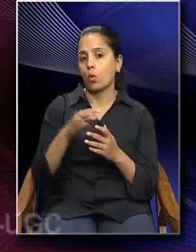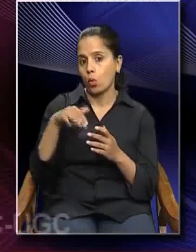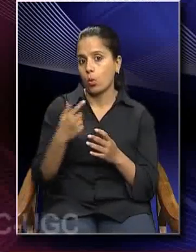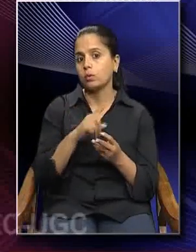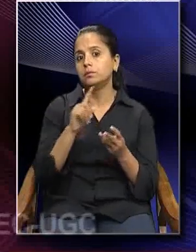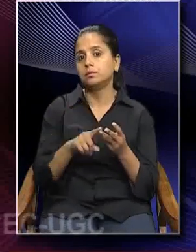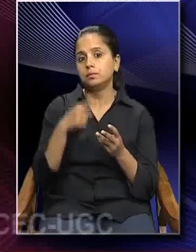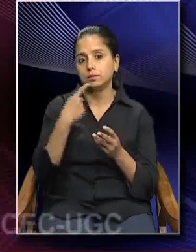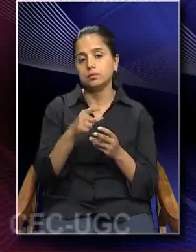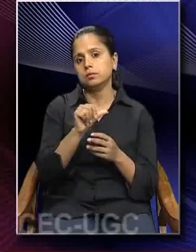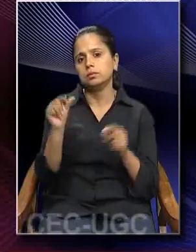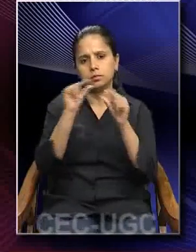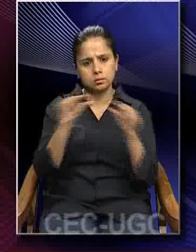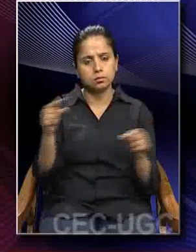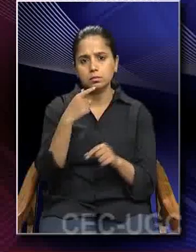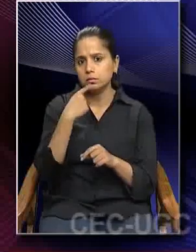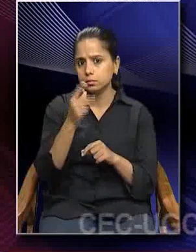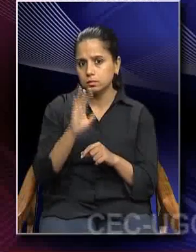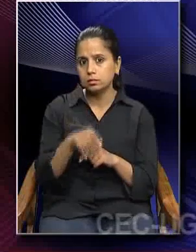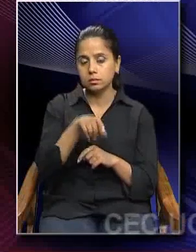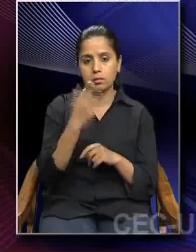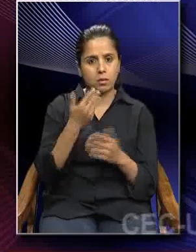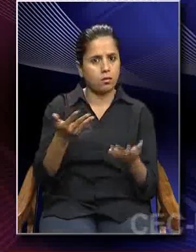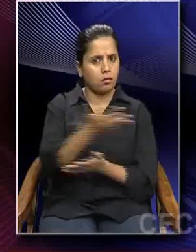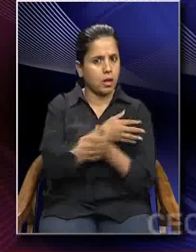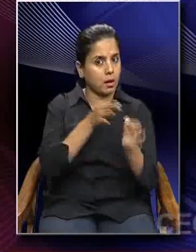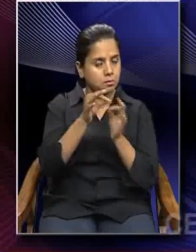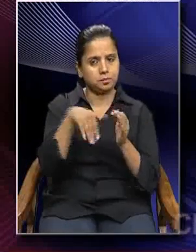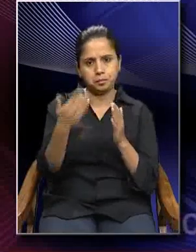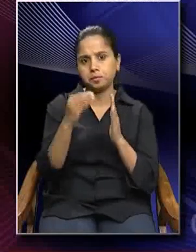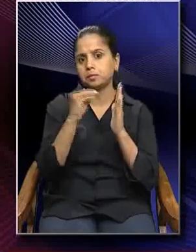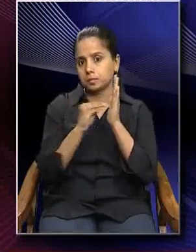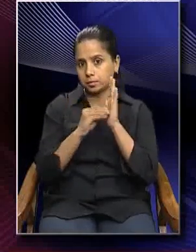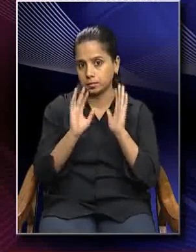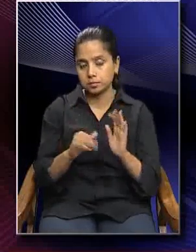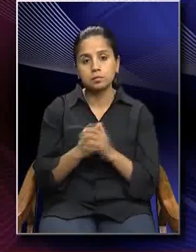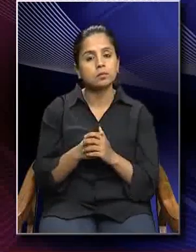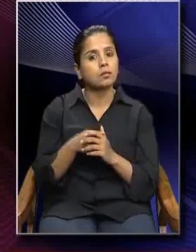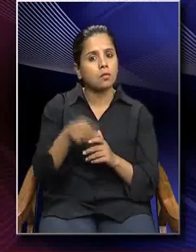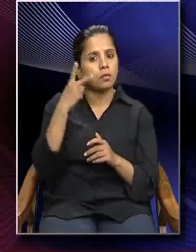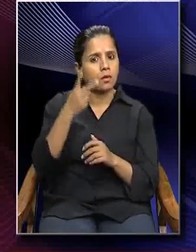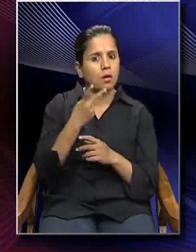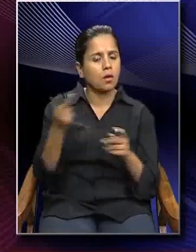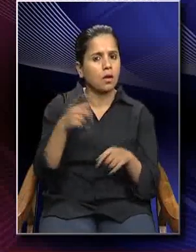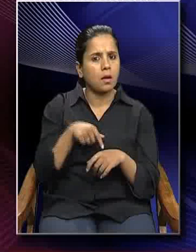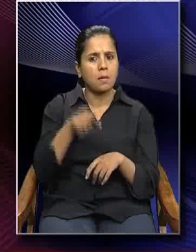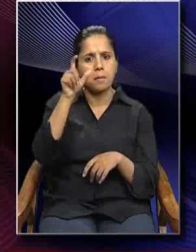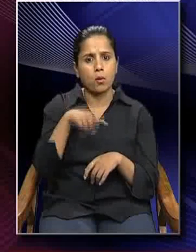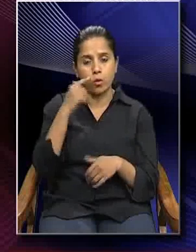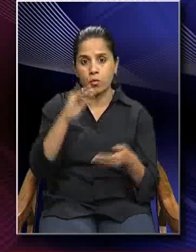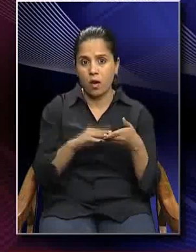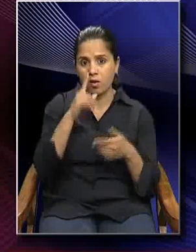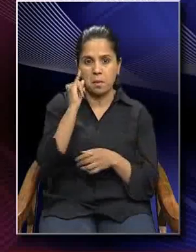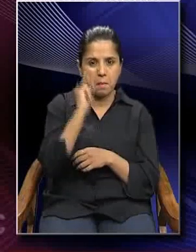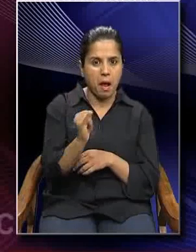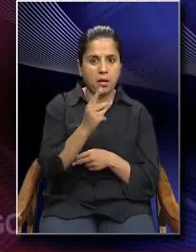another statement that came after this description was that a wicked spendthrift wife had